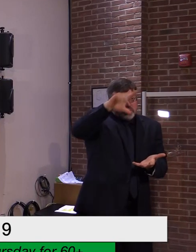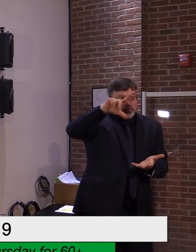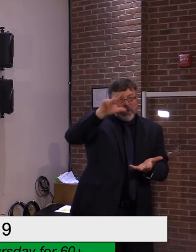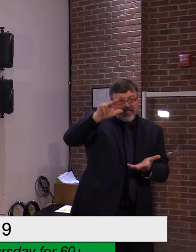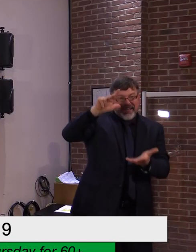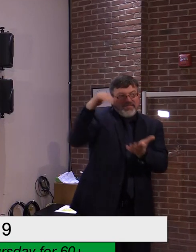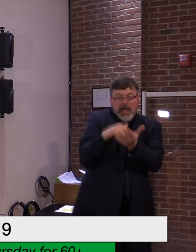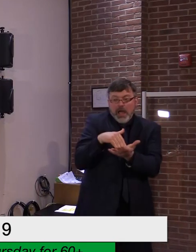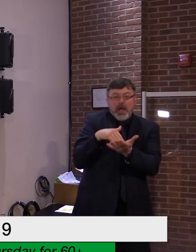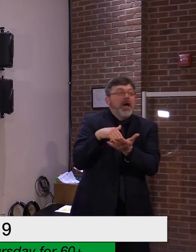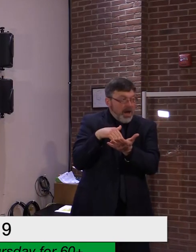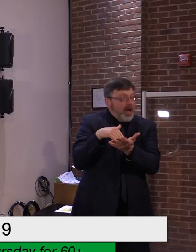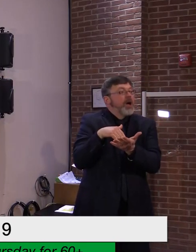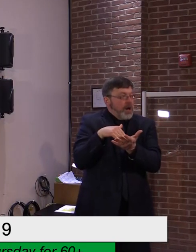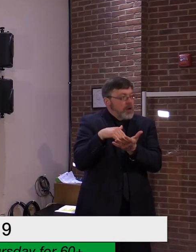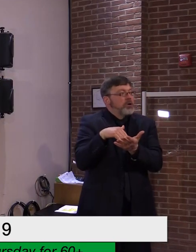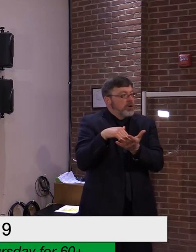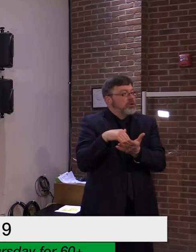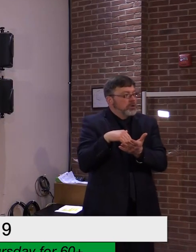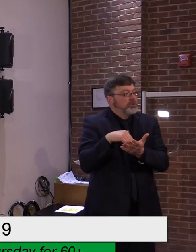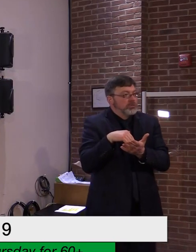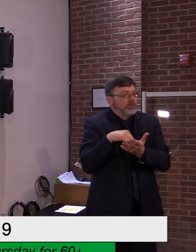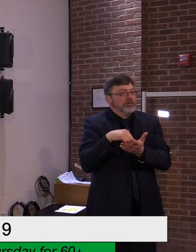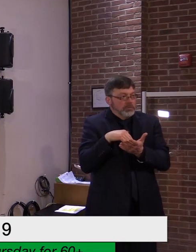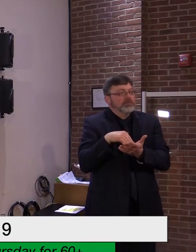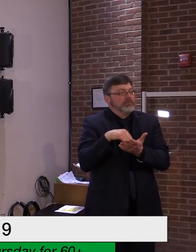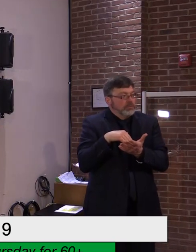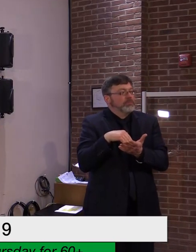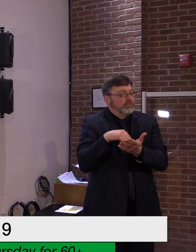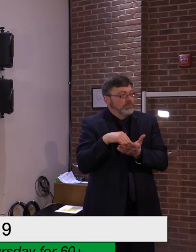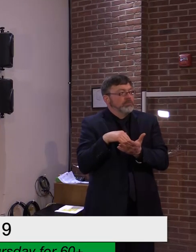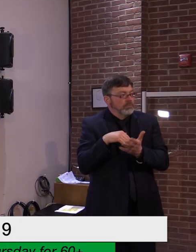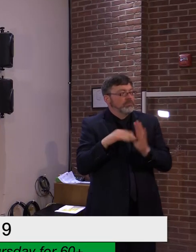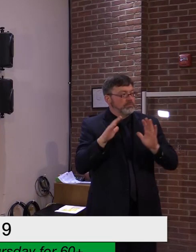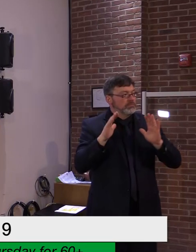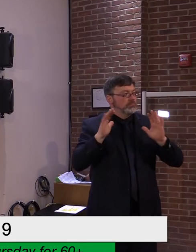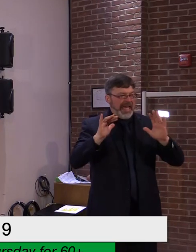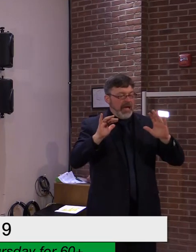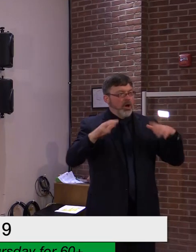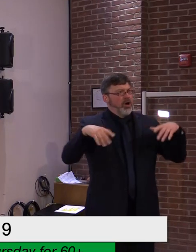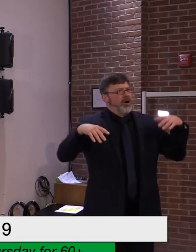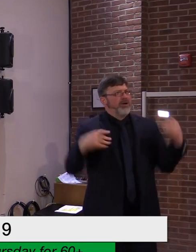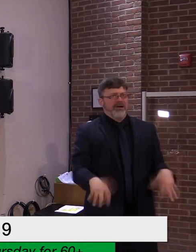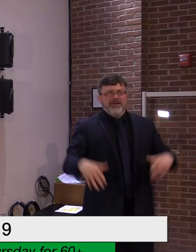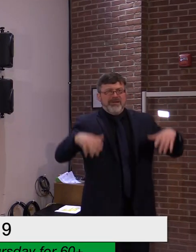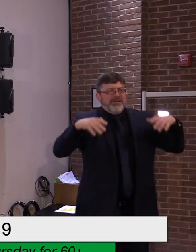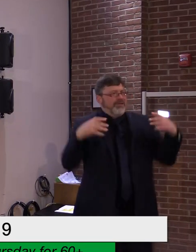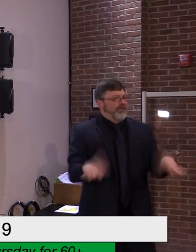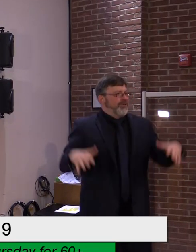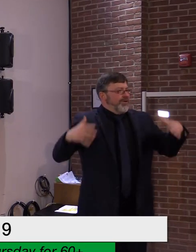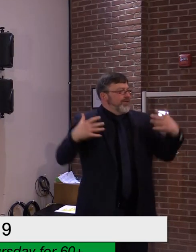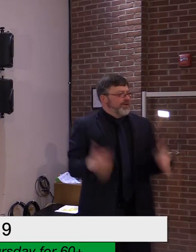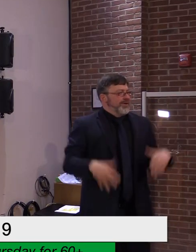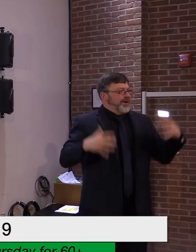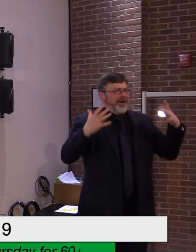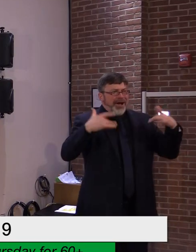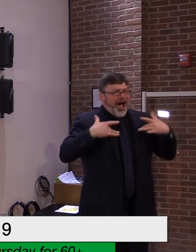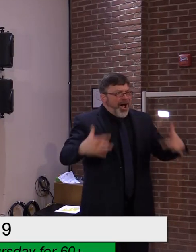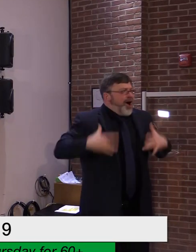again, this is on top of what we heard last week, which has gave us the confidence we needed to roll out our